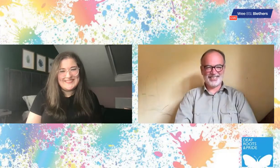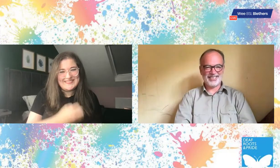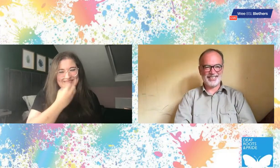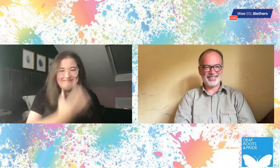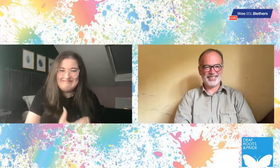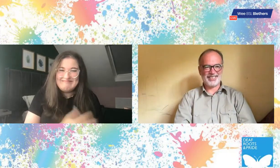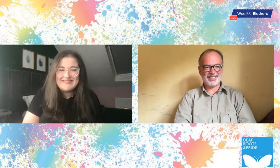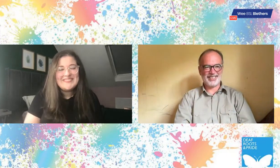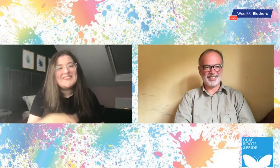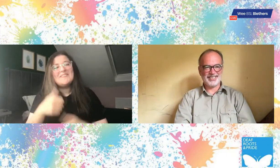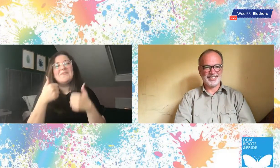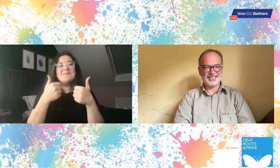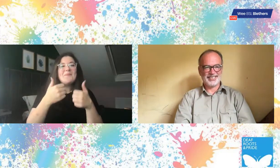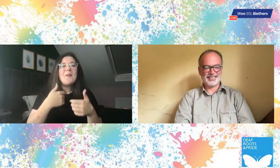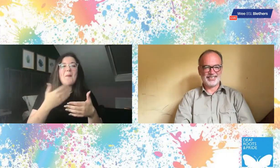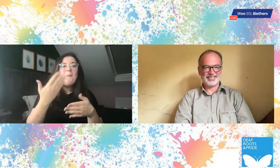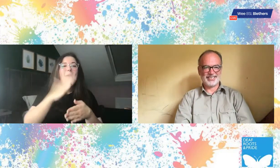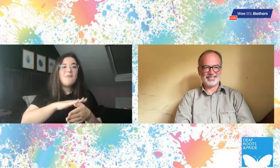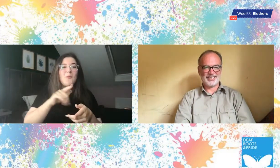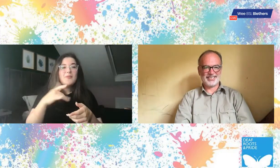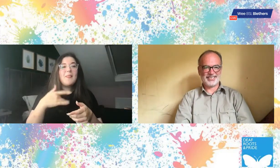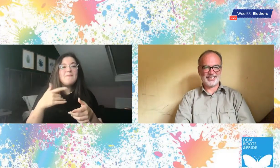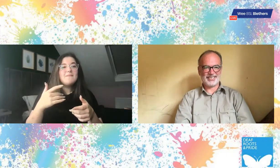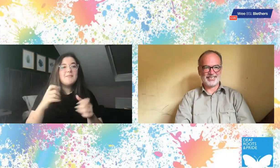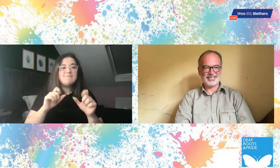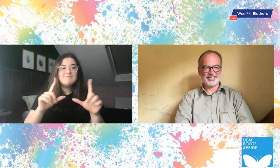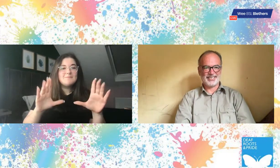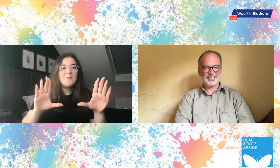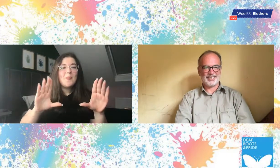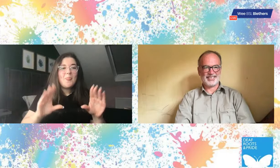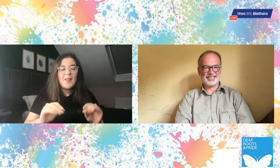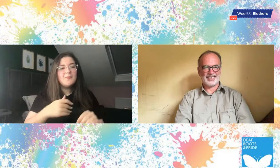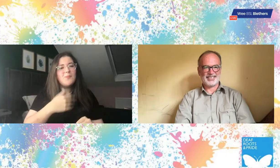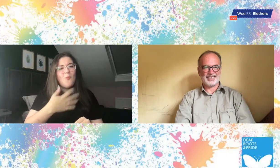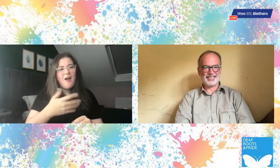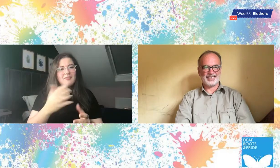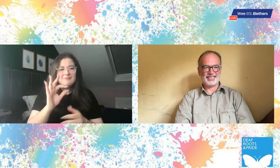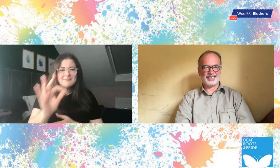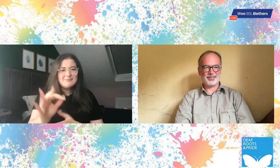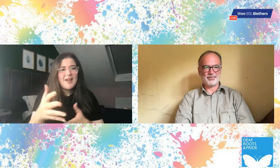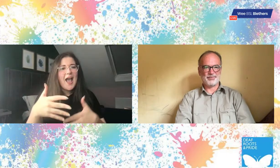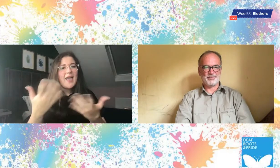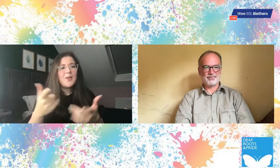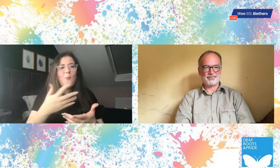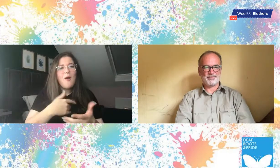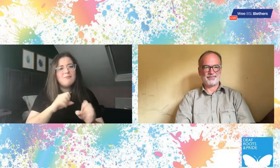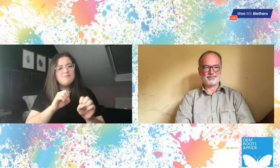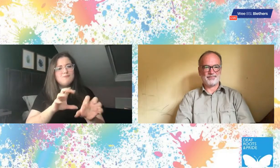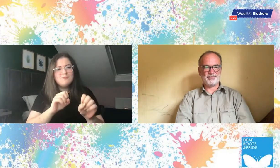audiences. I try and do for deaf audiences, and if I can be half of that, I'm a happy man.